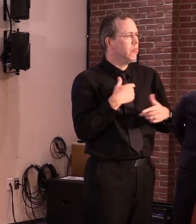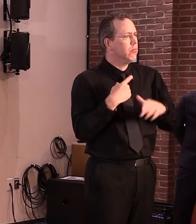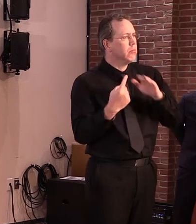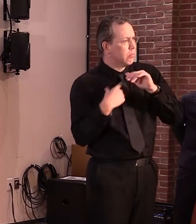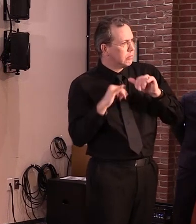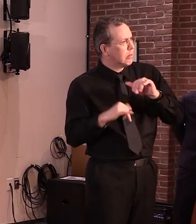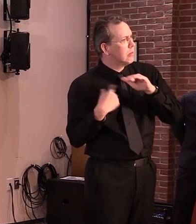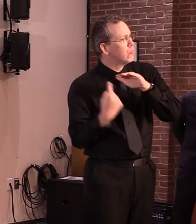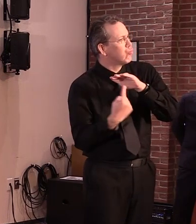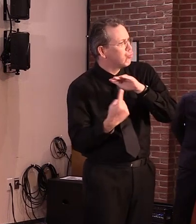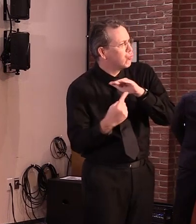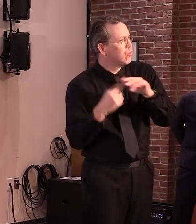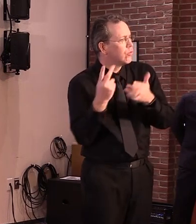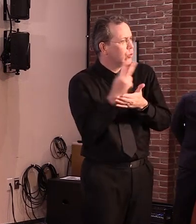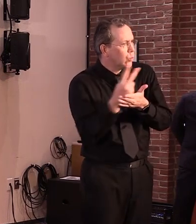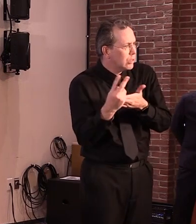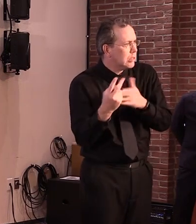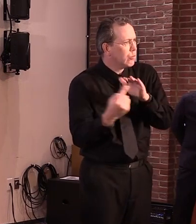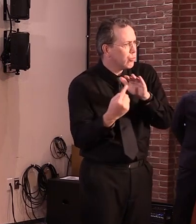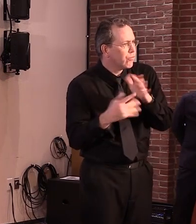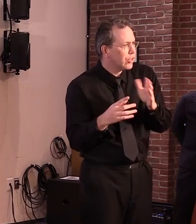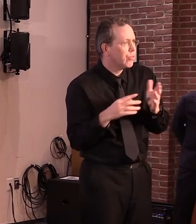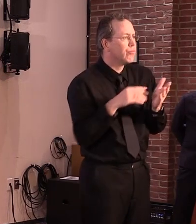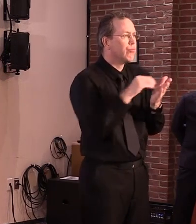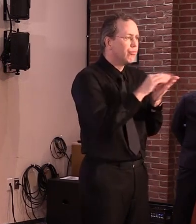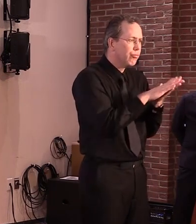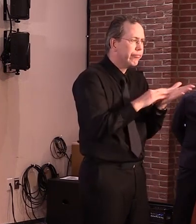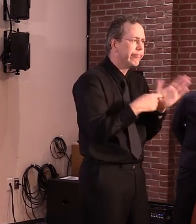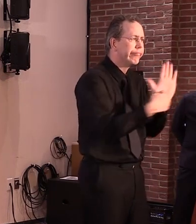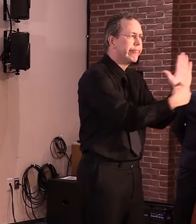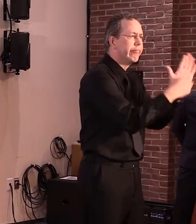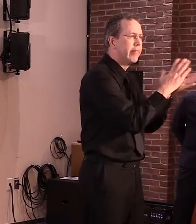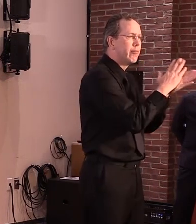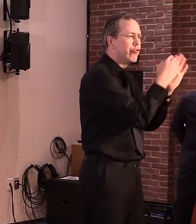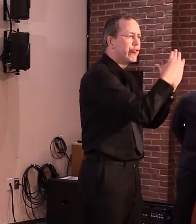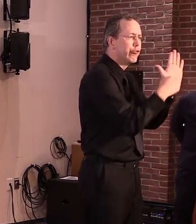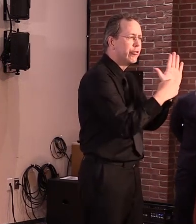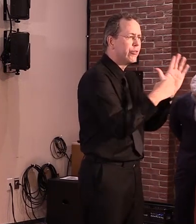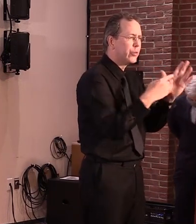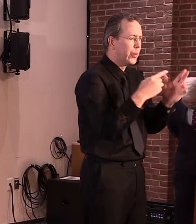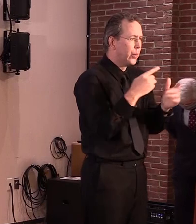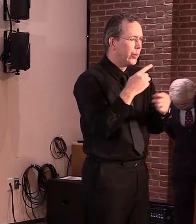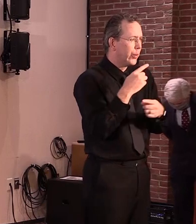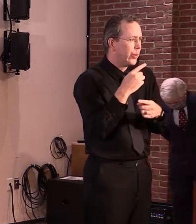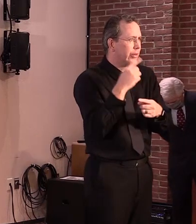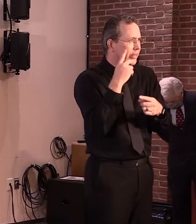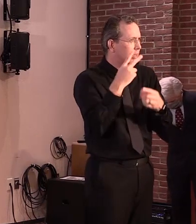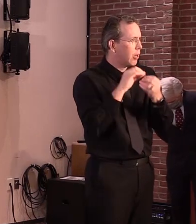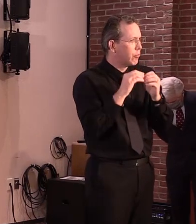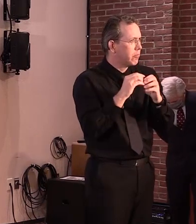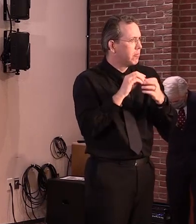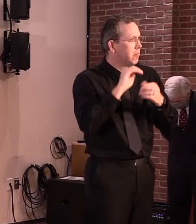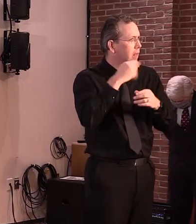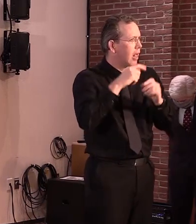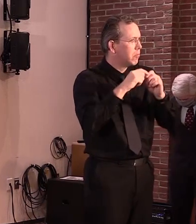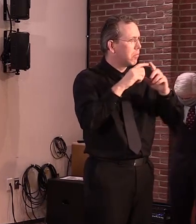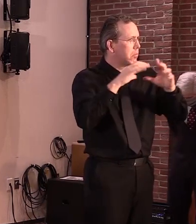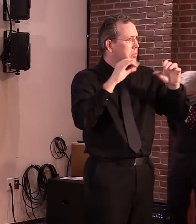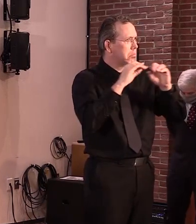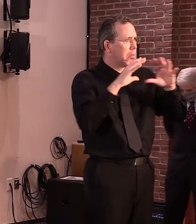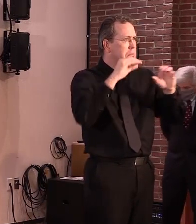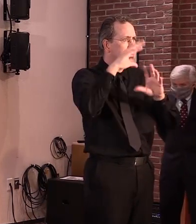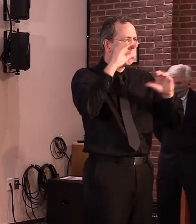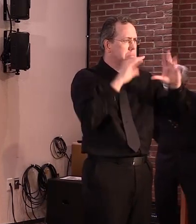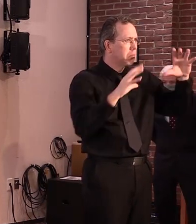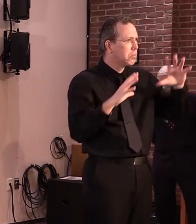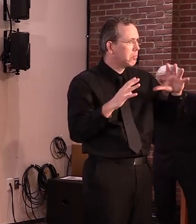I want to following up on Peter Hirschfeld's question, given the heat map we've been shown today, do you think there could be a similar form for